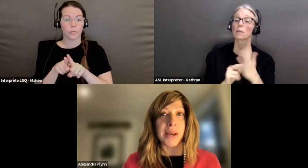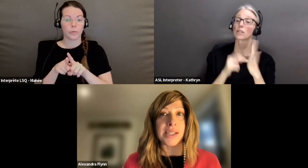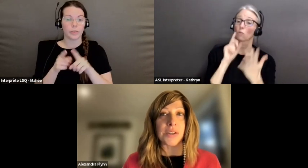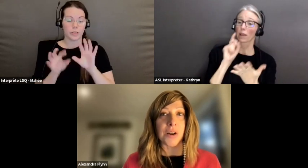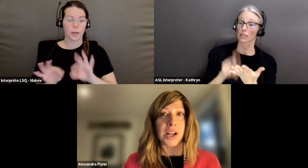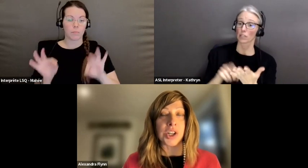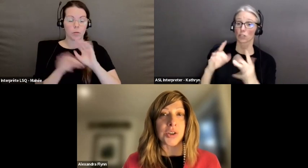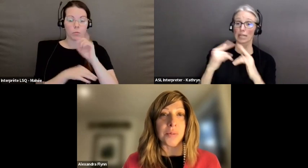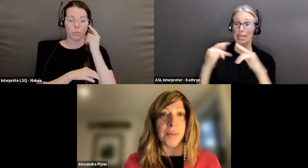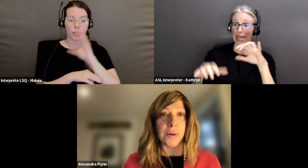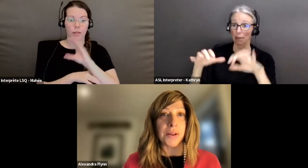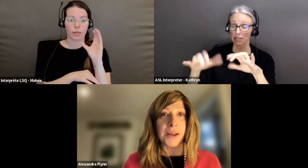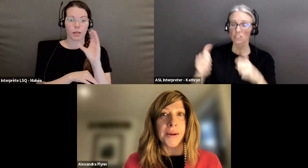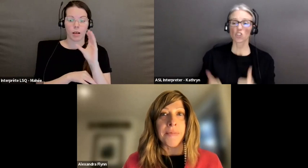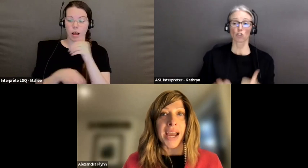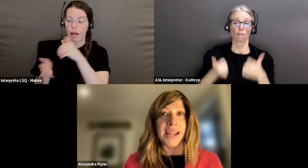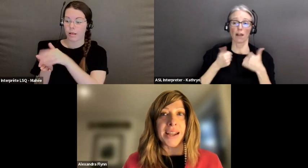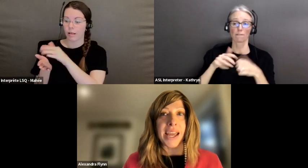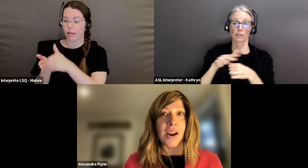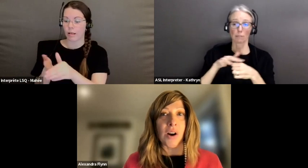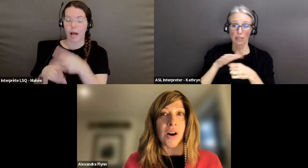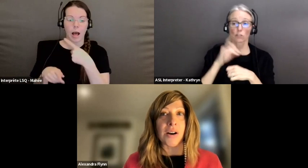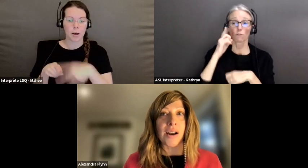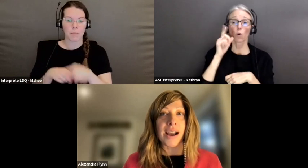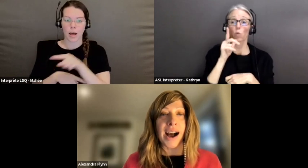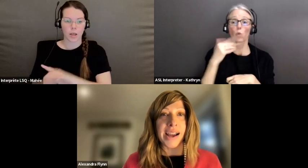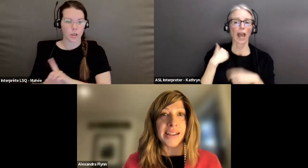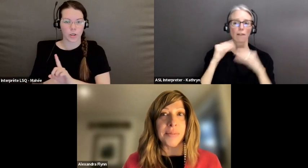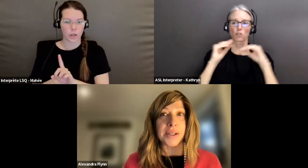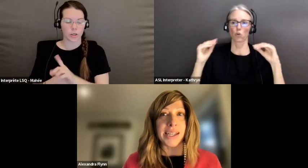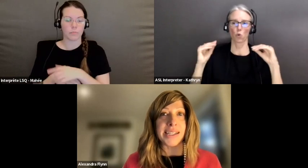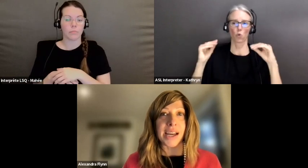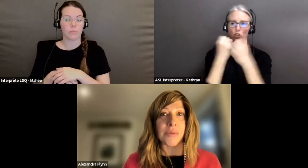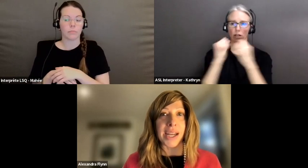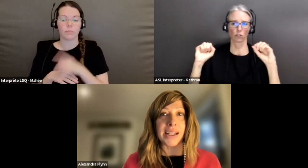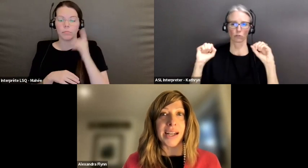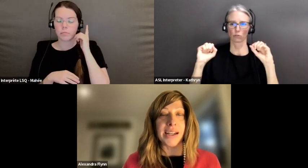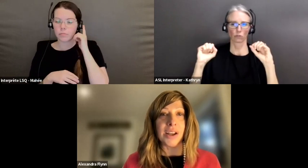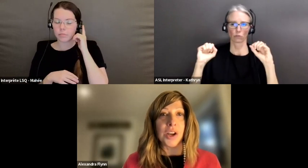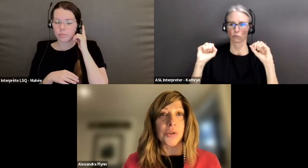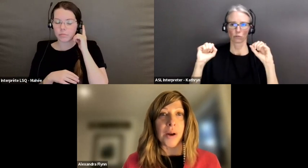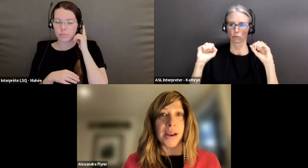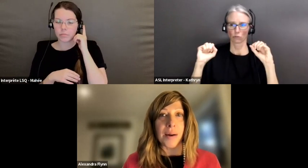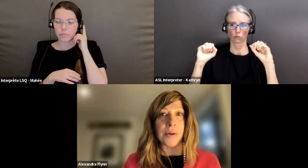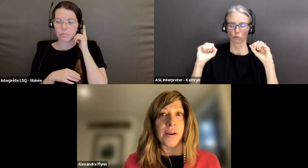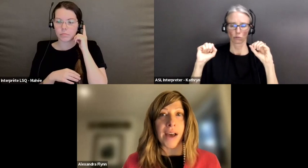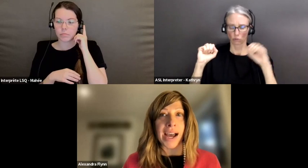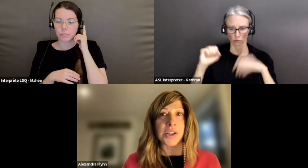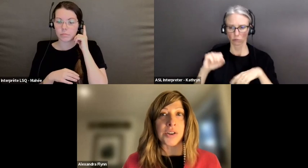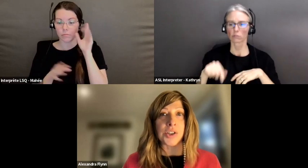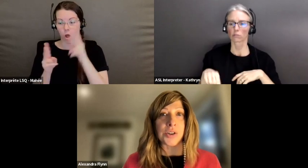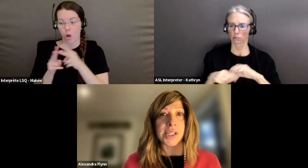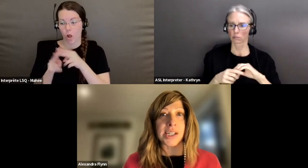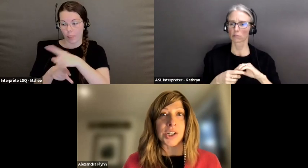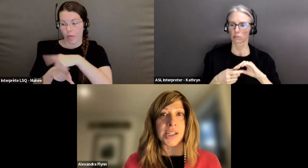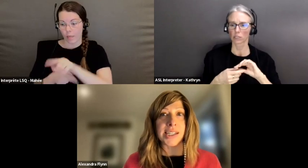survival spaces for unsheltered people, and that they are highly policed and regulated through a number of